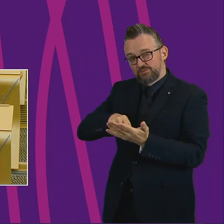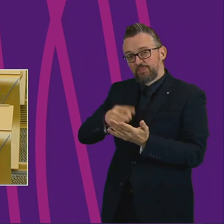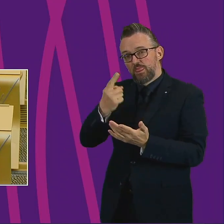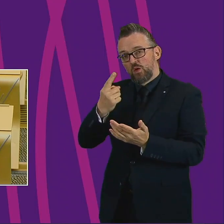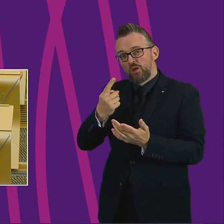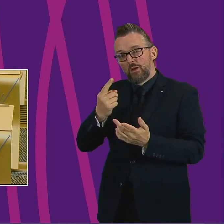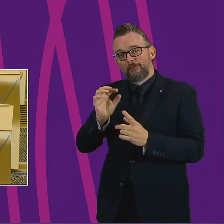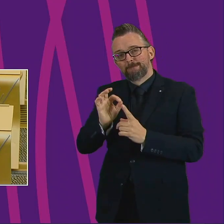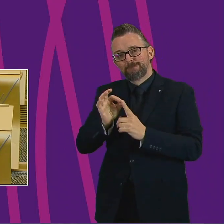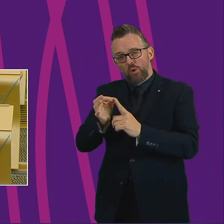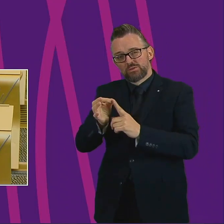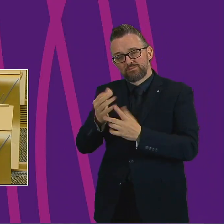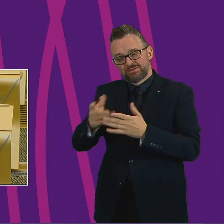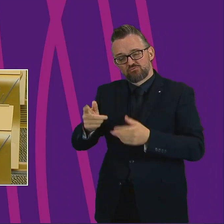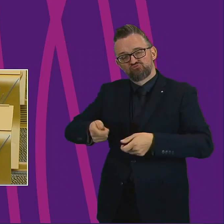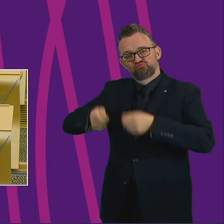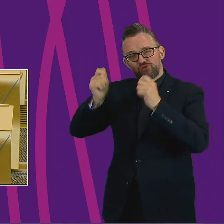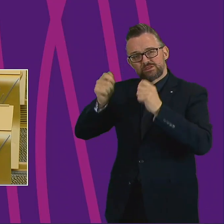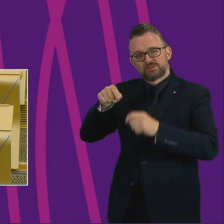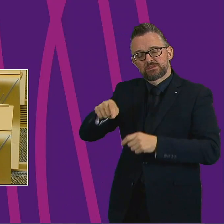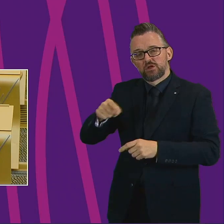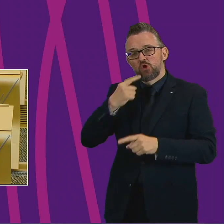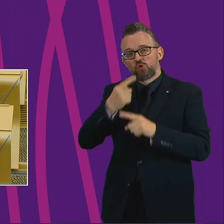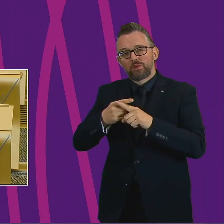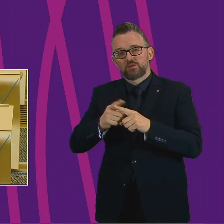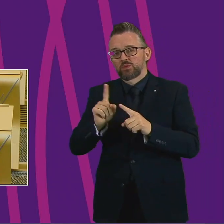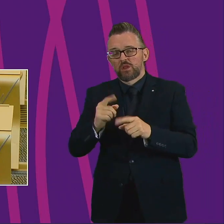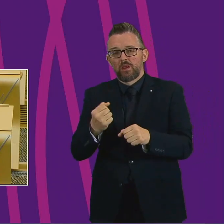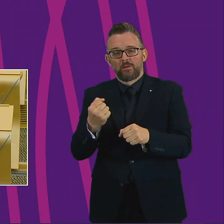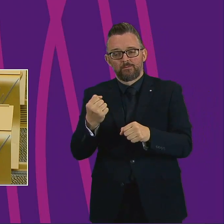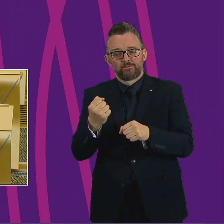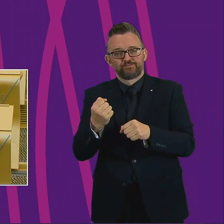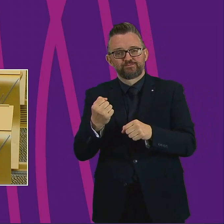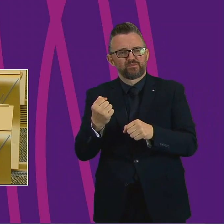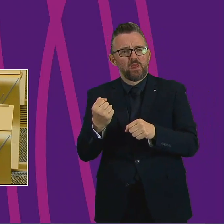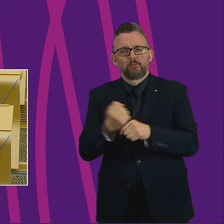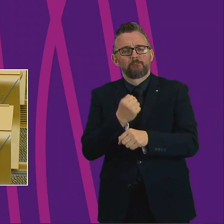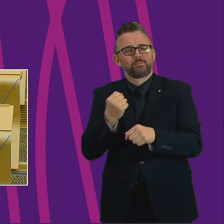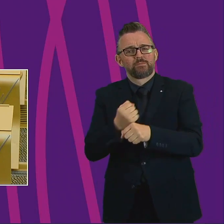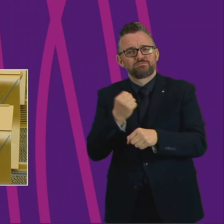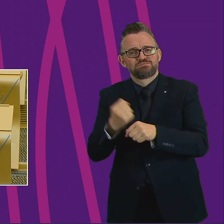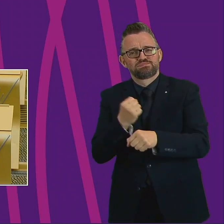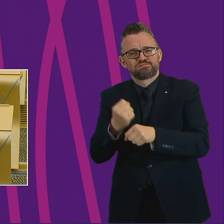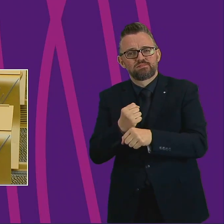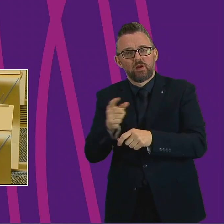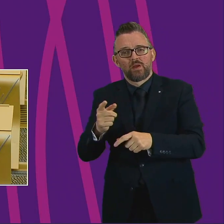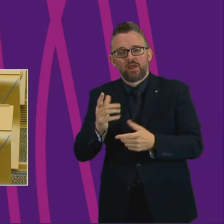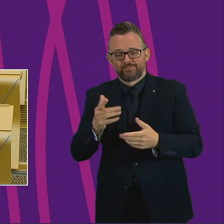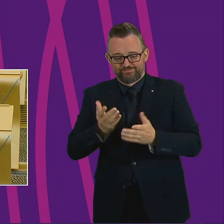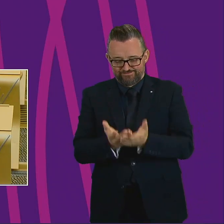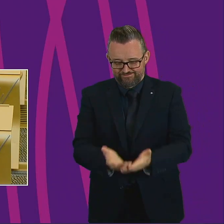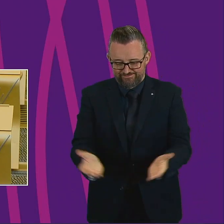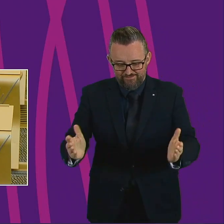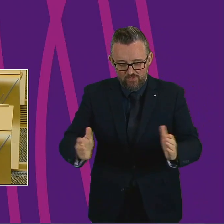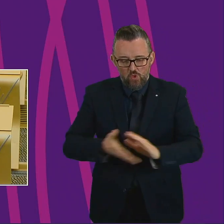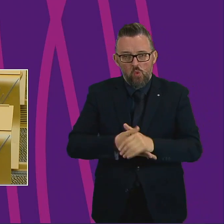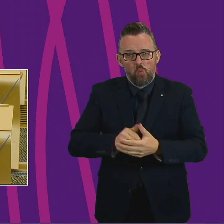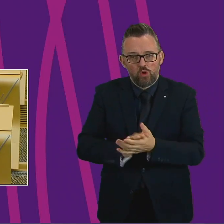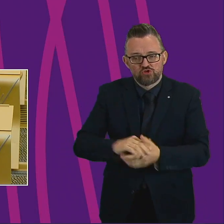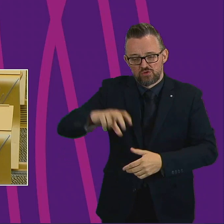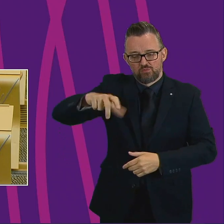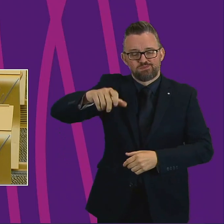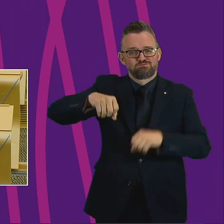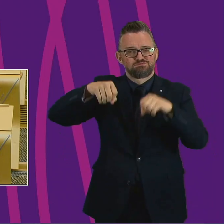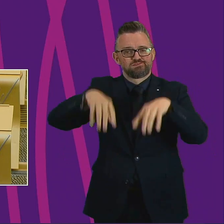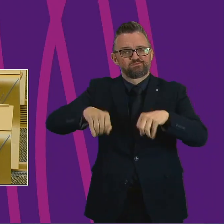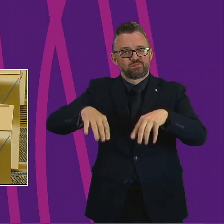was picked up was in terms of the maintenance of particularly wash hand basins and the water supply